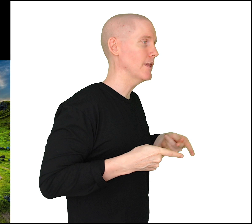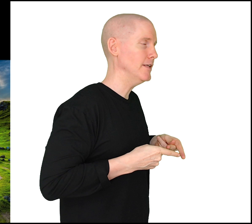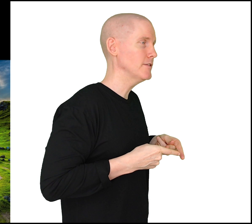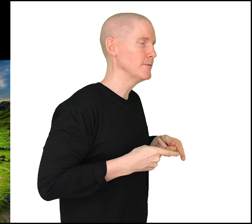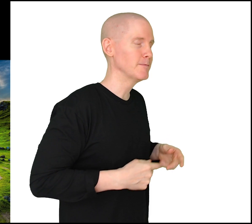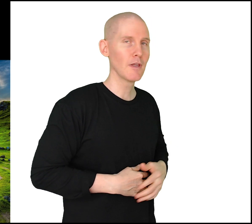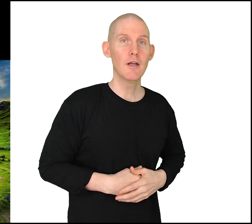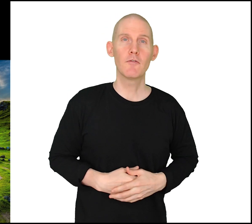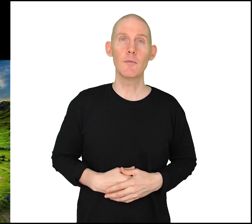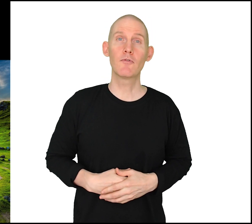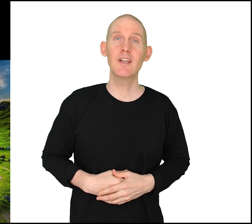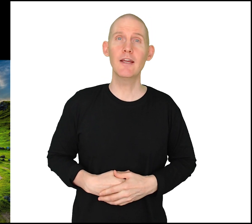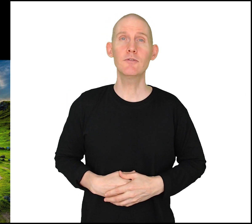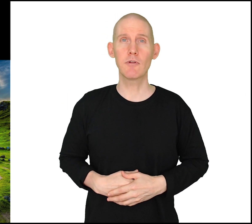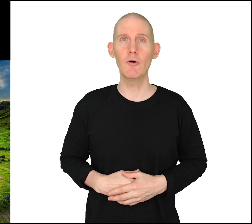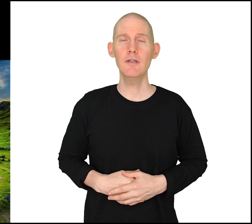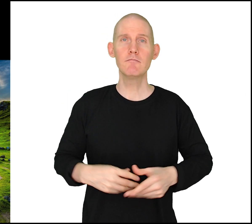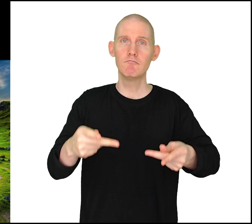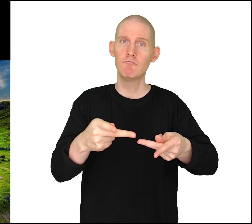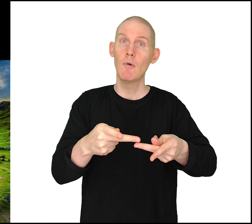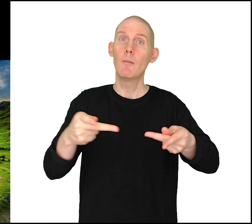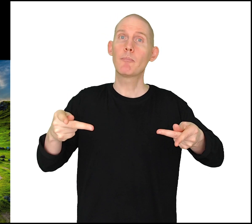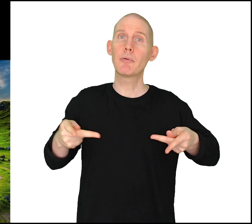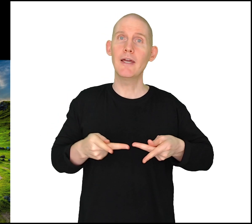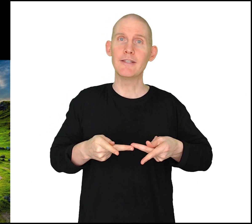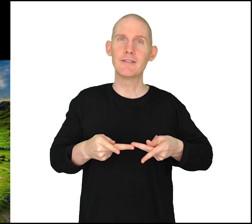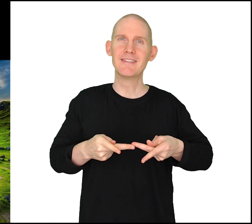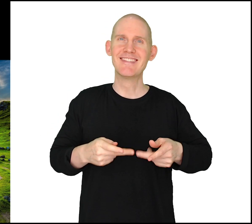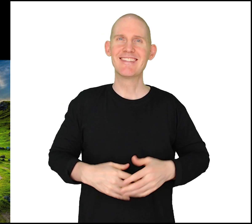Place. From the front again, slowly. Place.